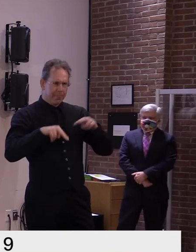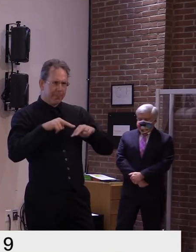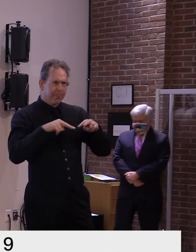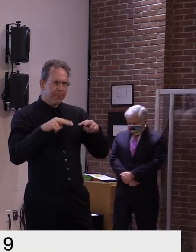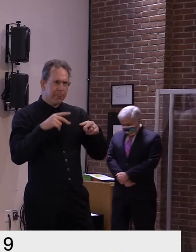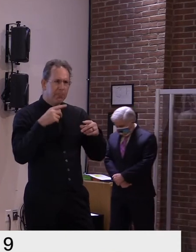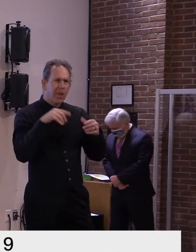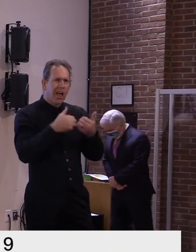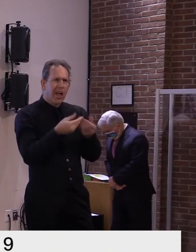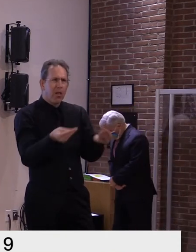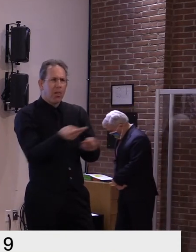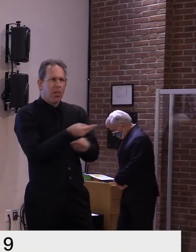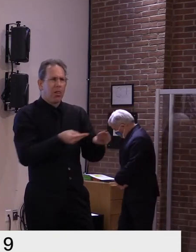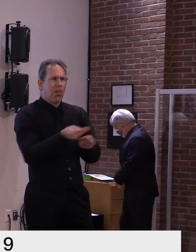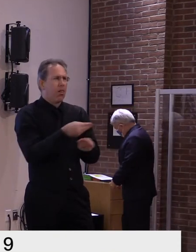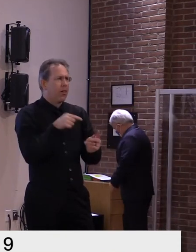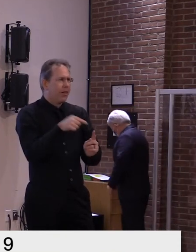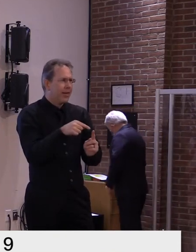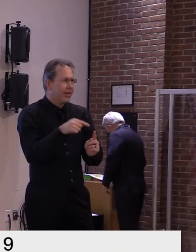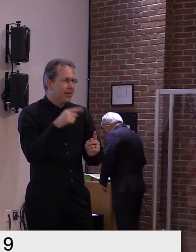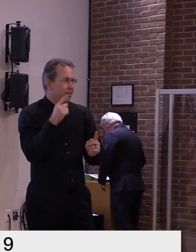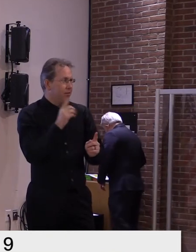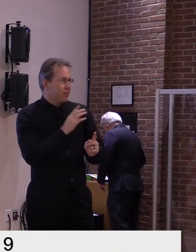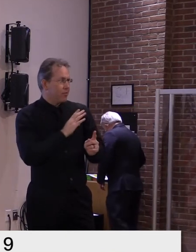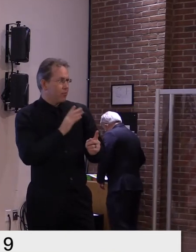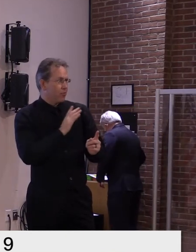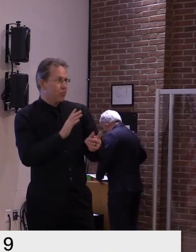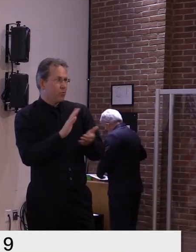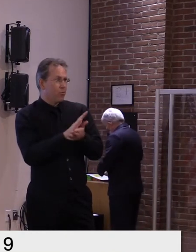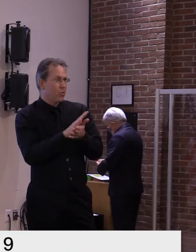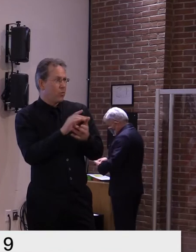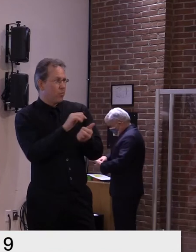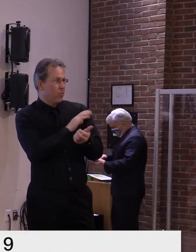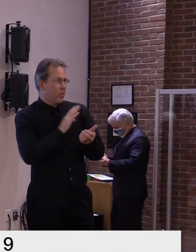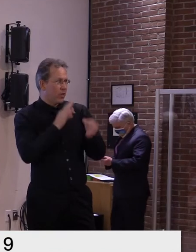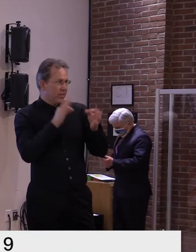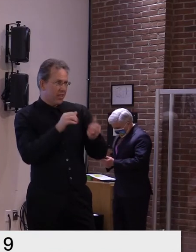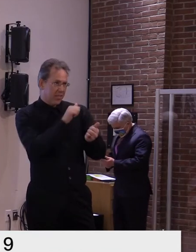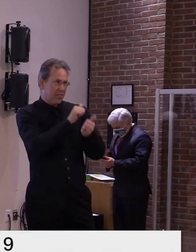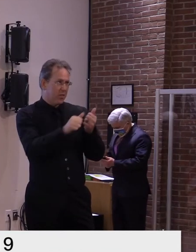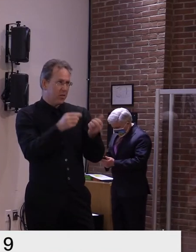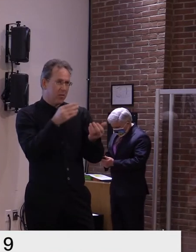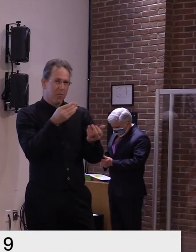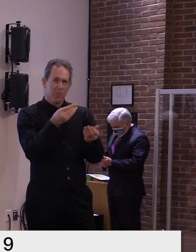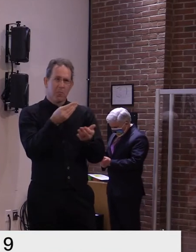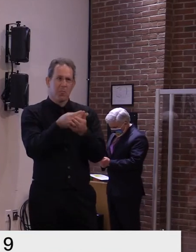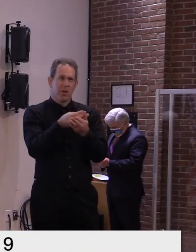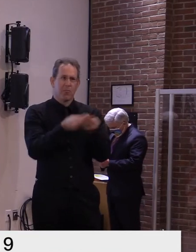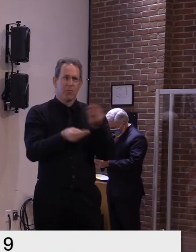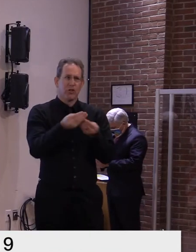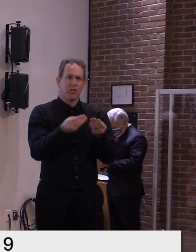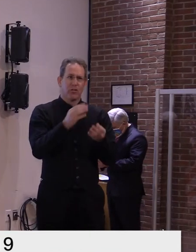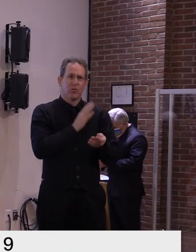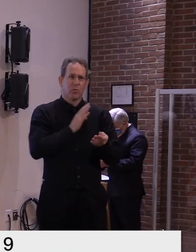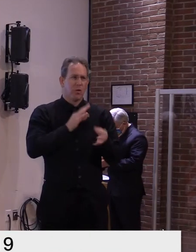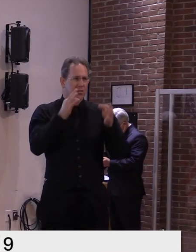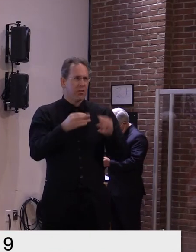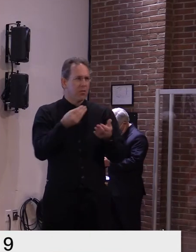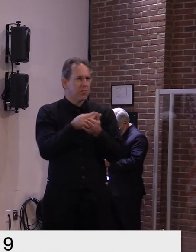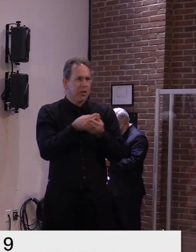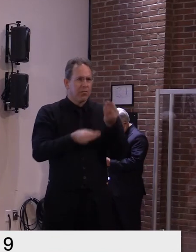schools to get budgets passed? And are any of the recovery monies